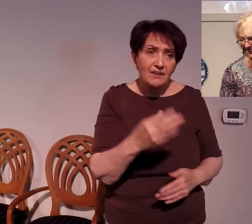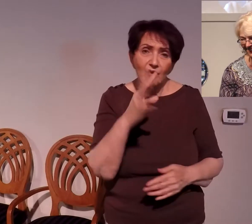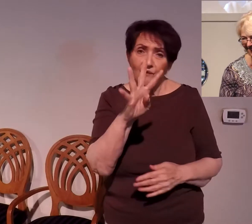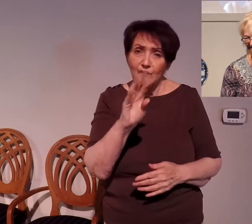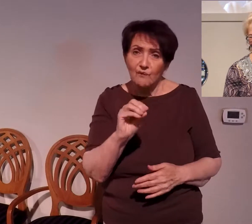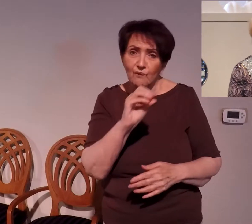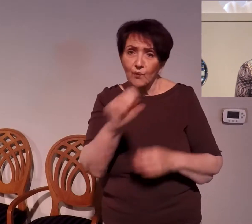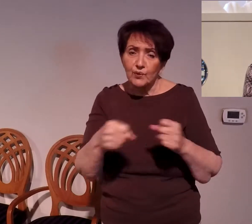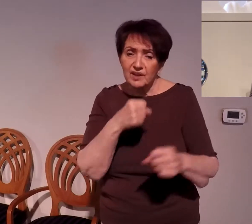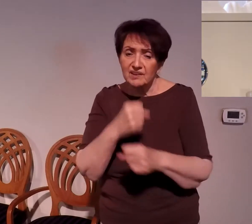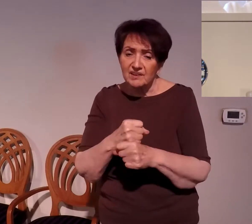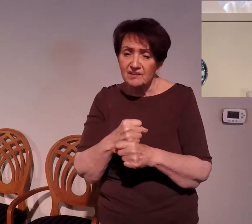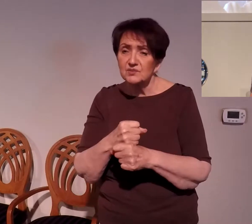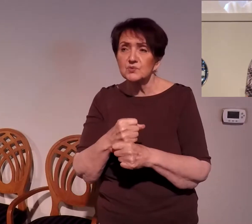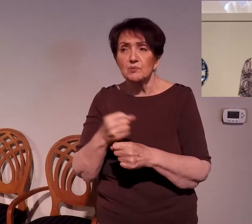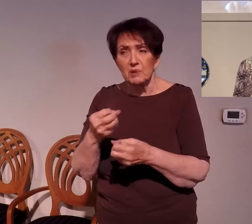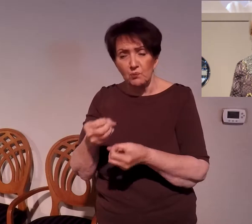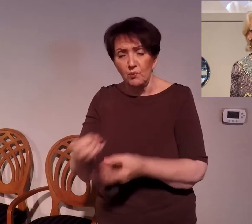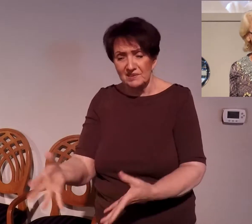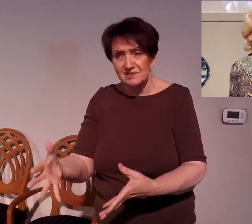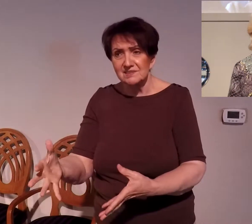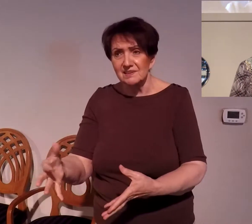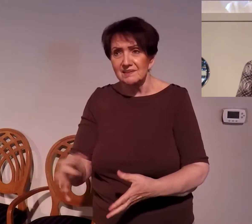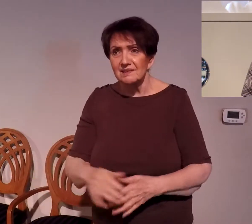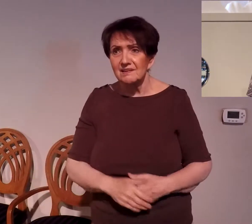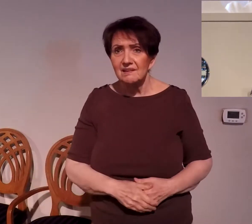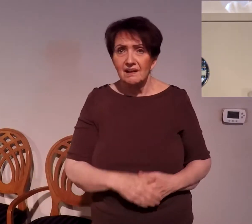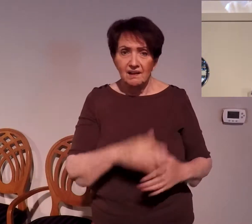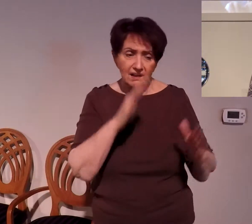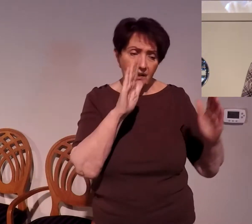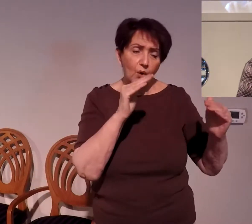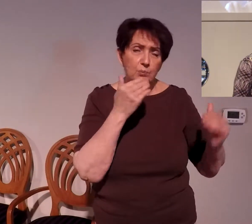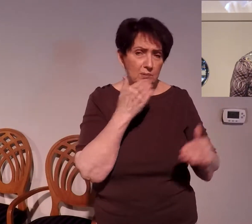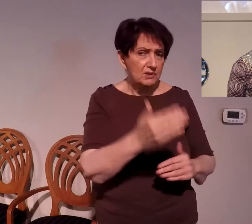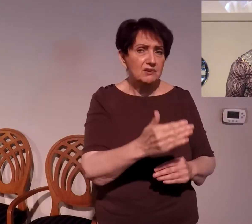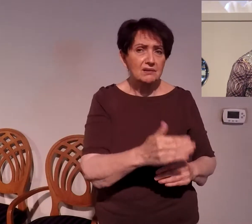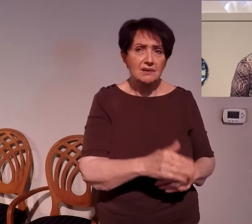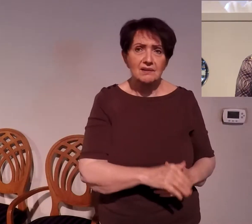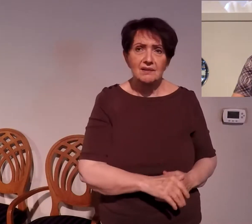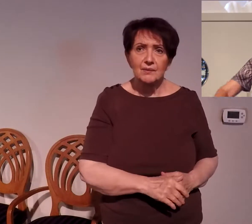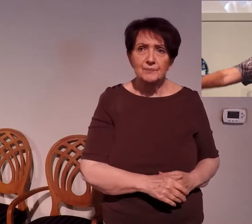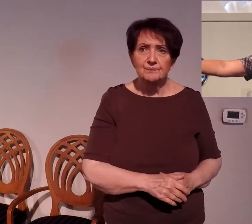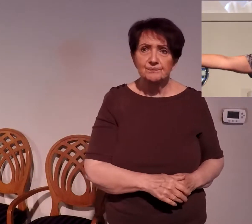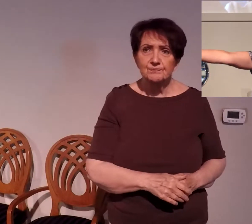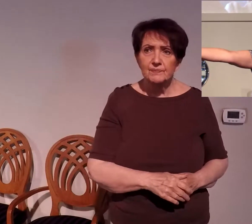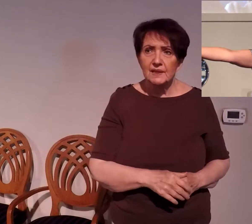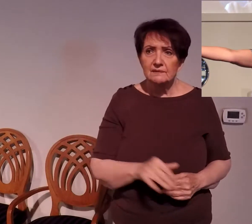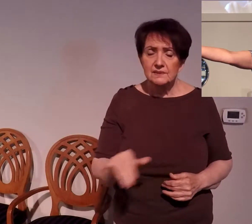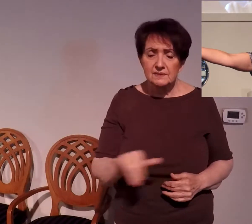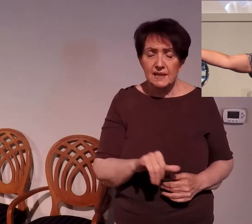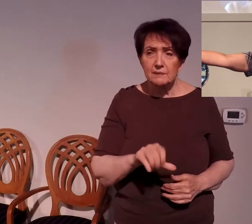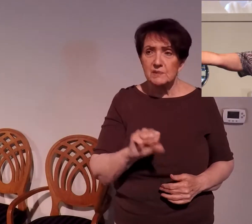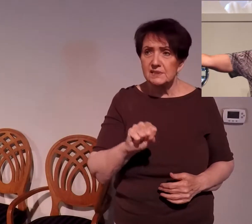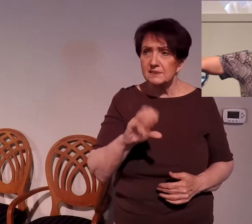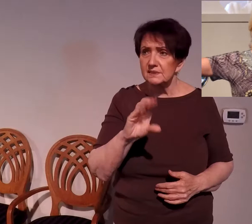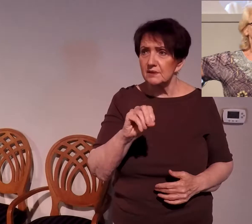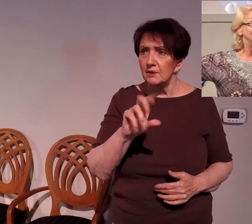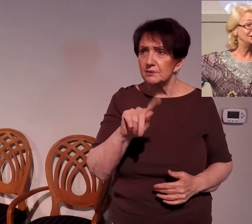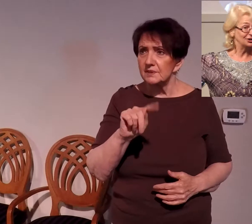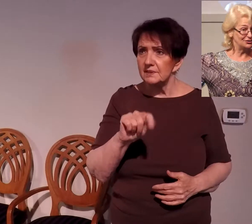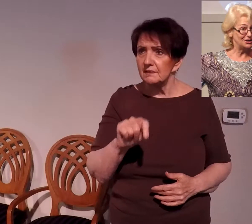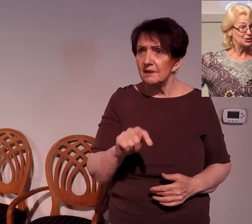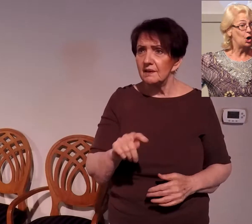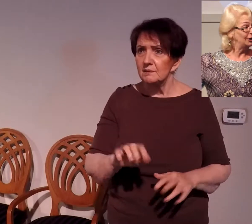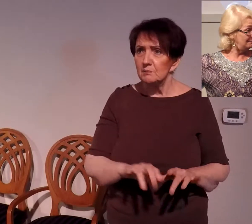bad. So I hope to God I'm good at it. Just as Scott, who's been playing the piano for I don't know how